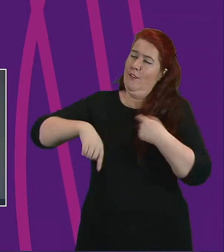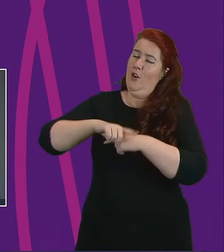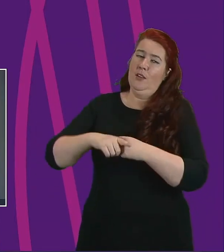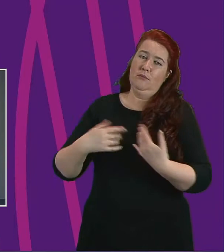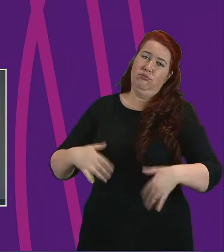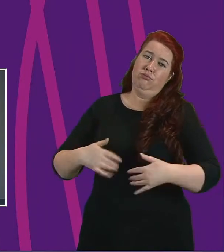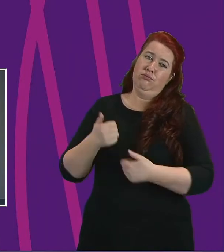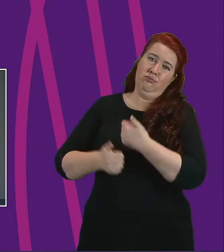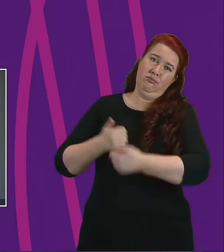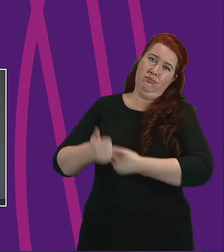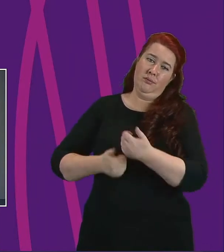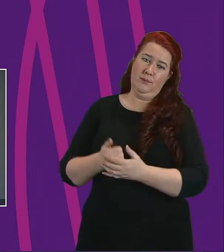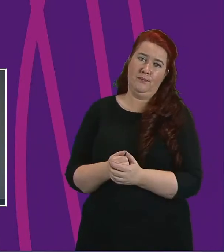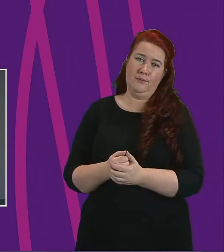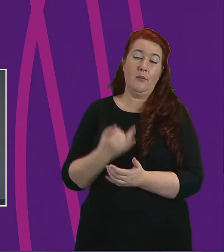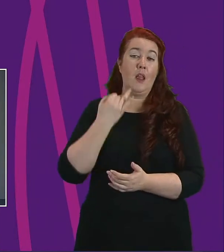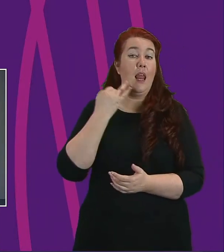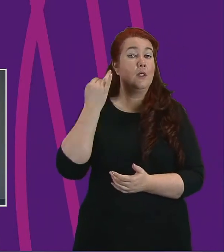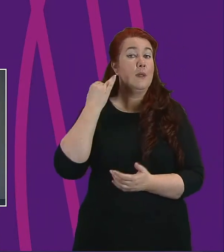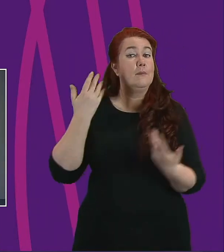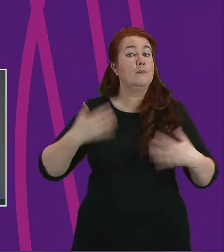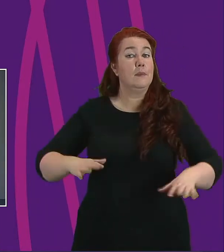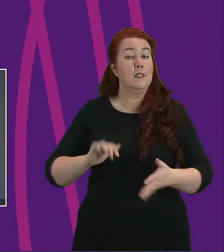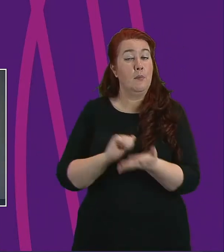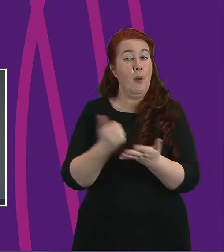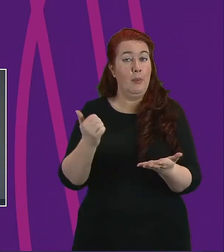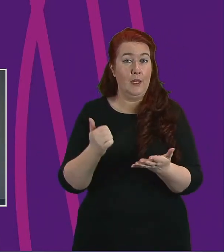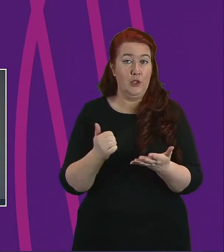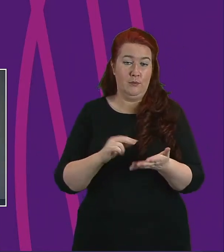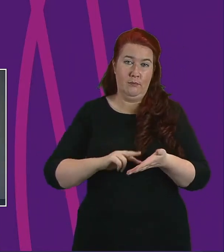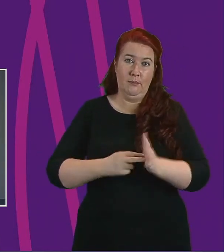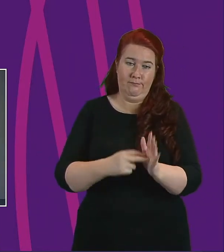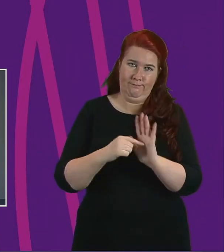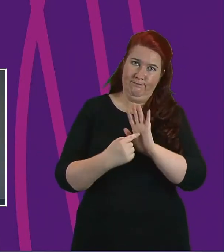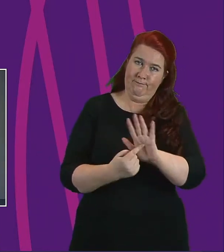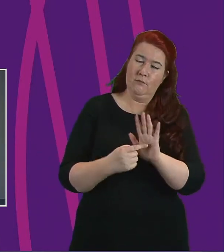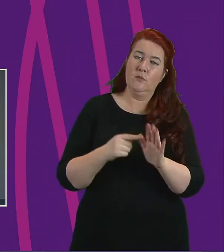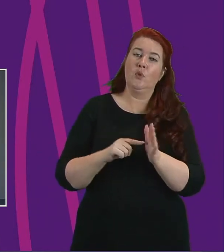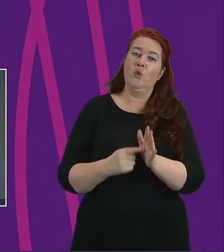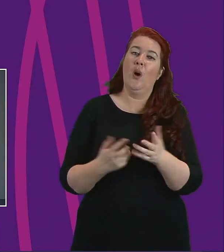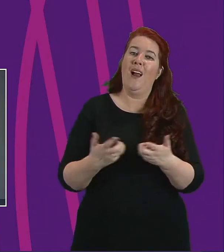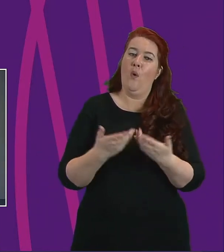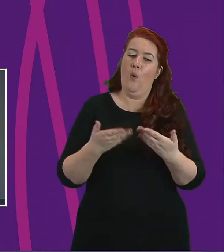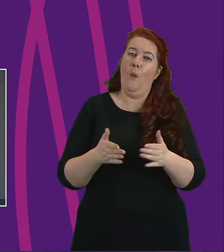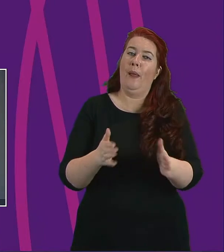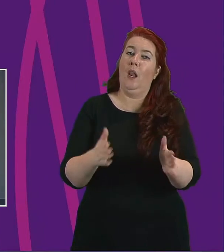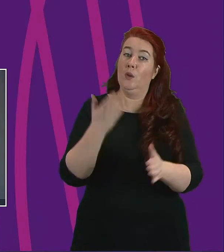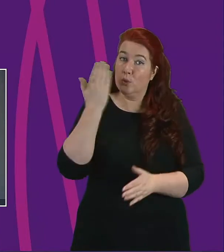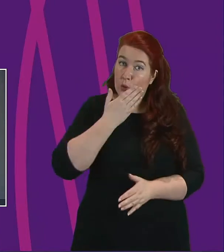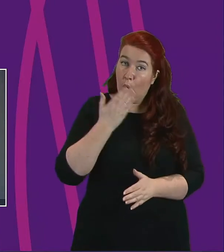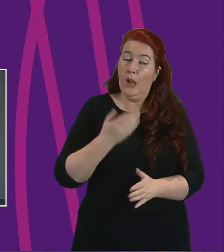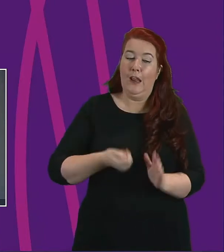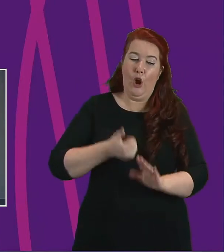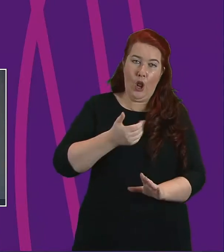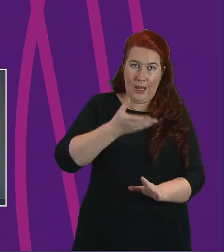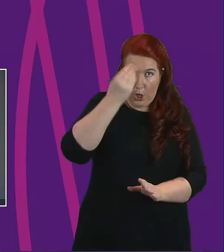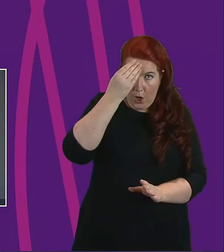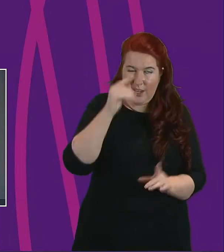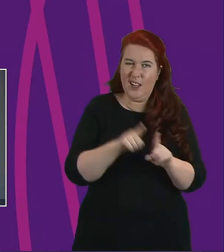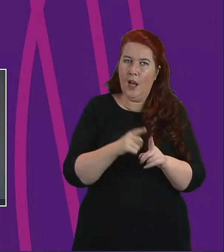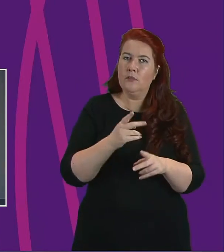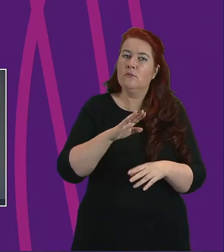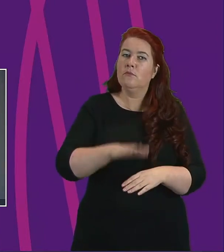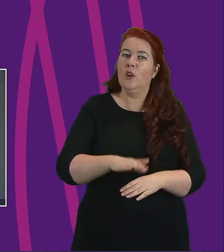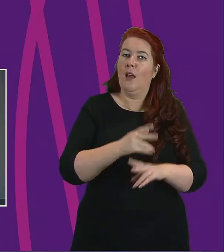Last week we published the strategic framework on the reopening of schools and early learning and childcare settings. This was developed by the